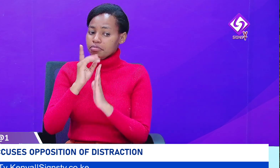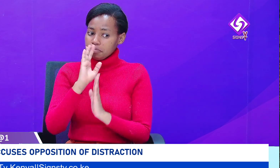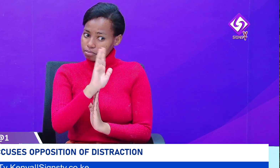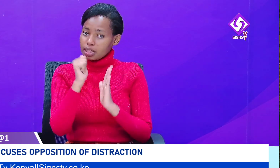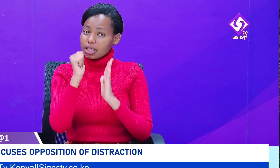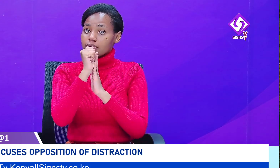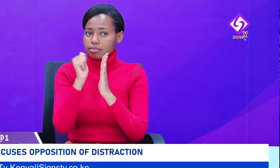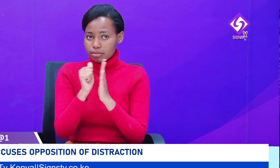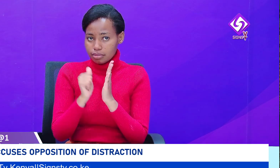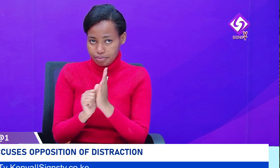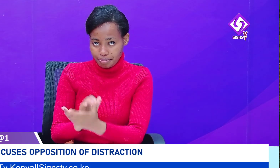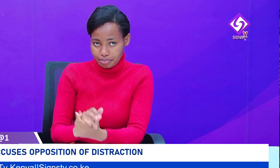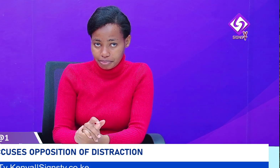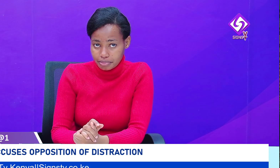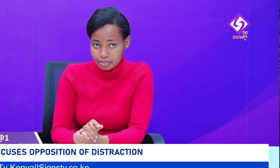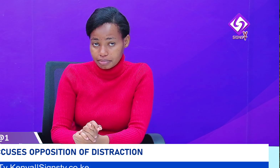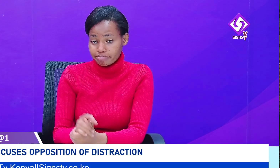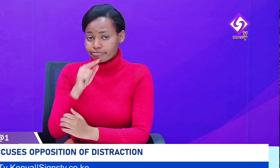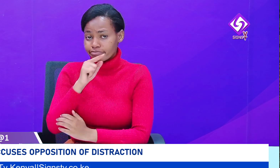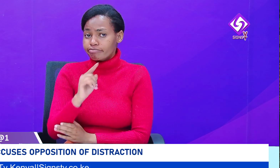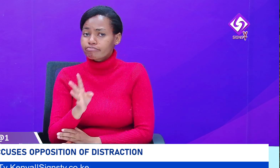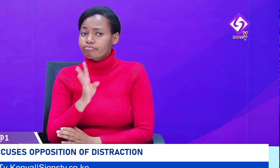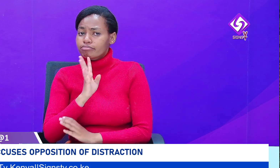government's development agenda.